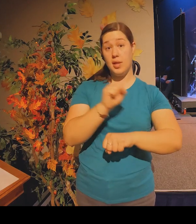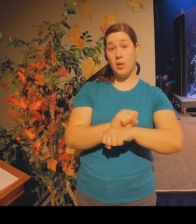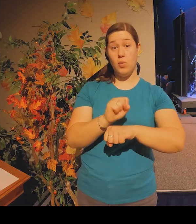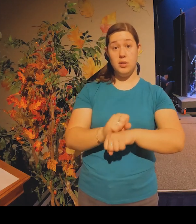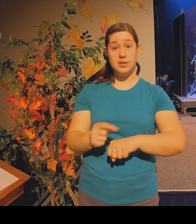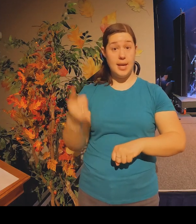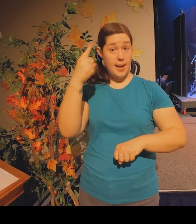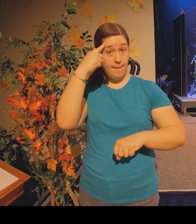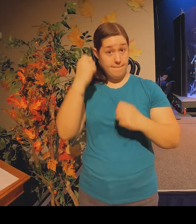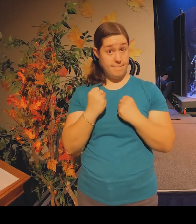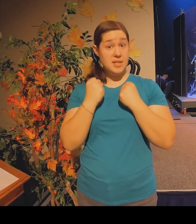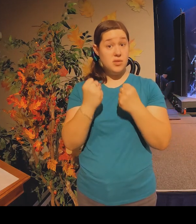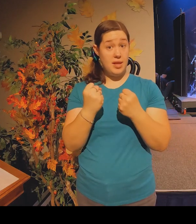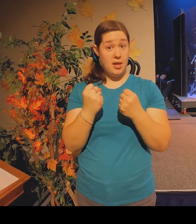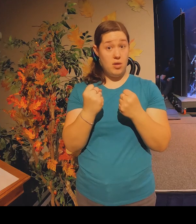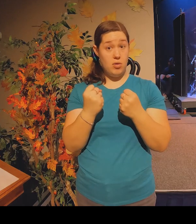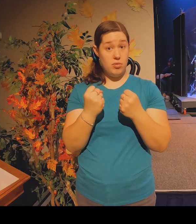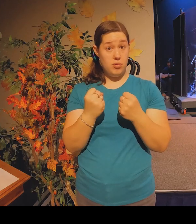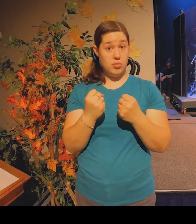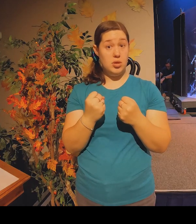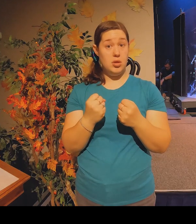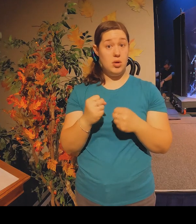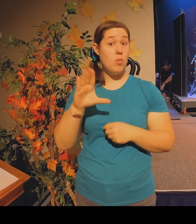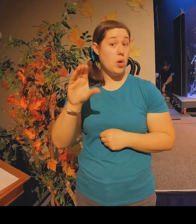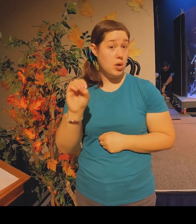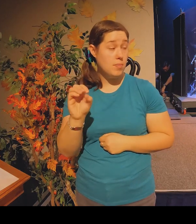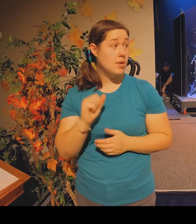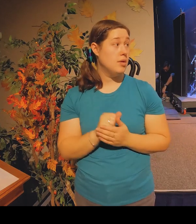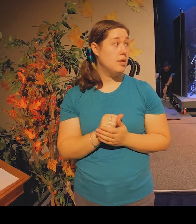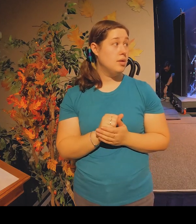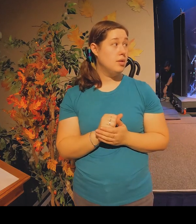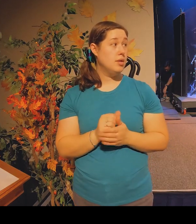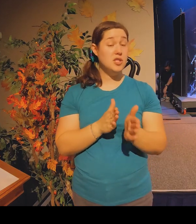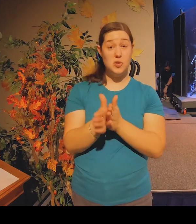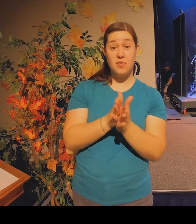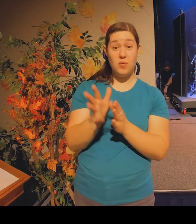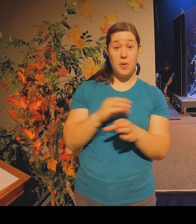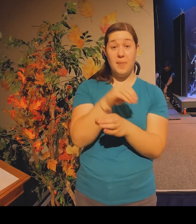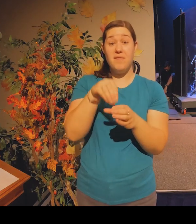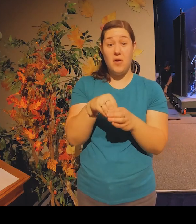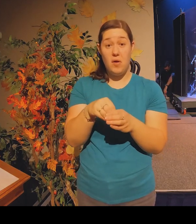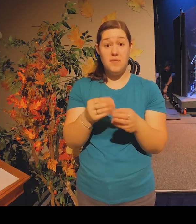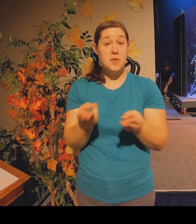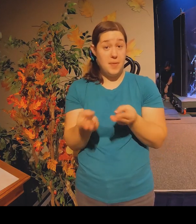becoming involved in the ministries of the church. Welcome, Joey.